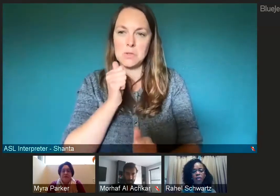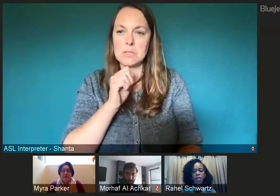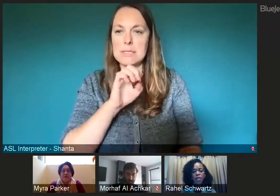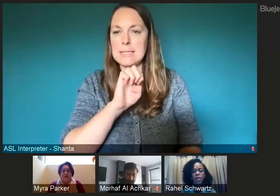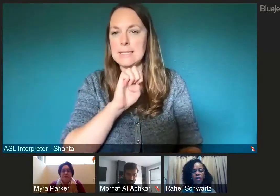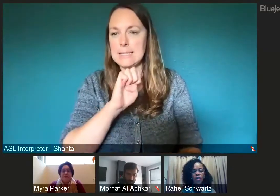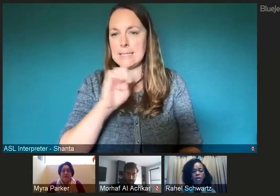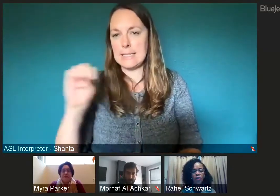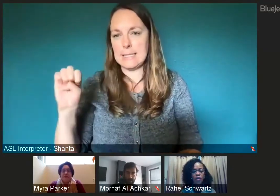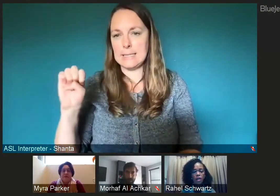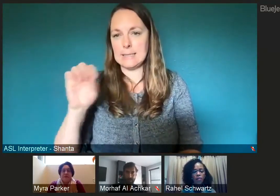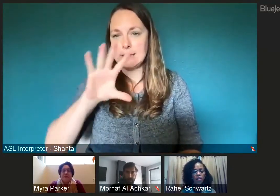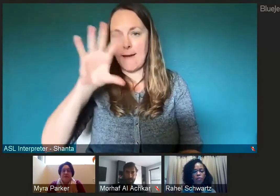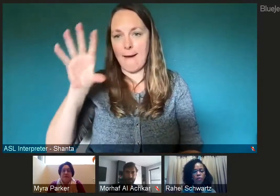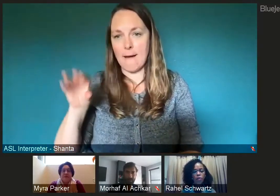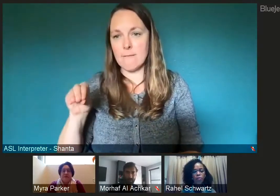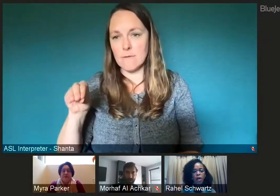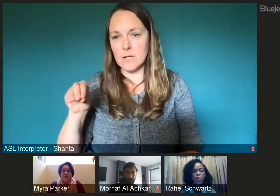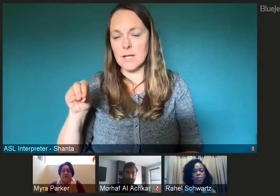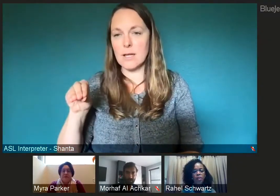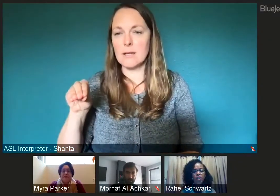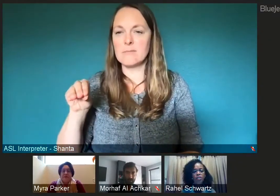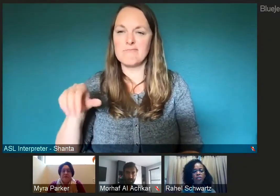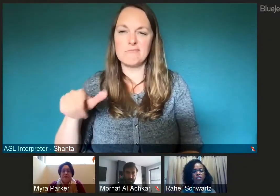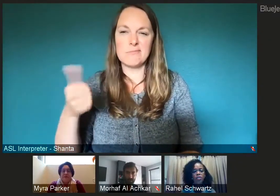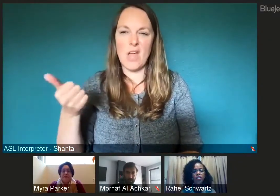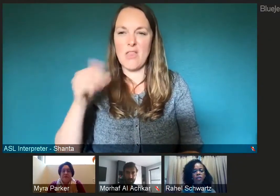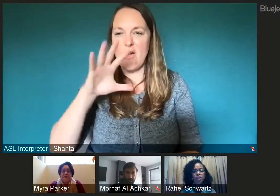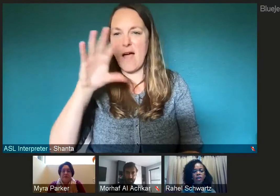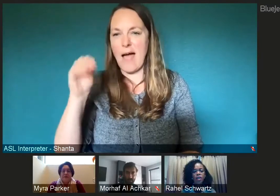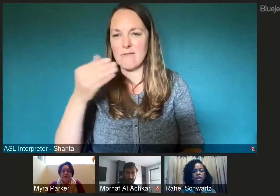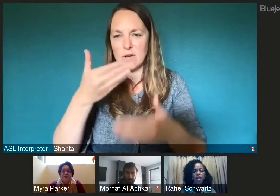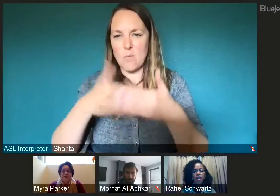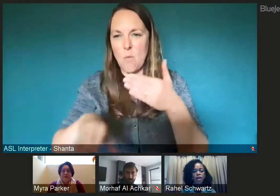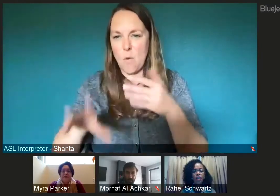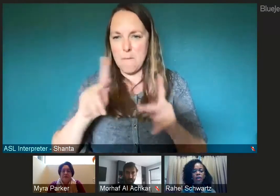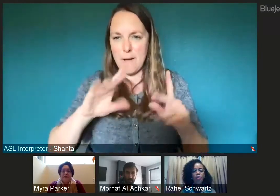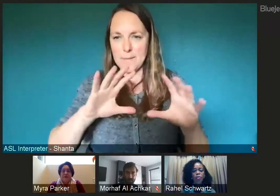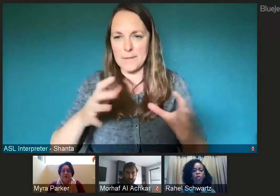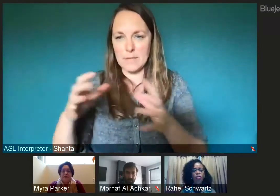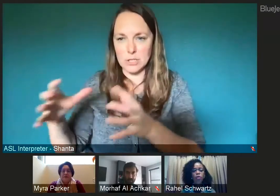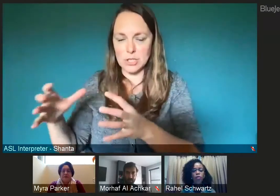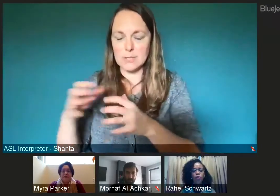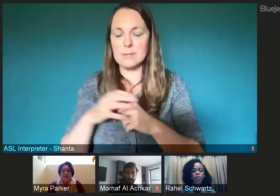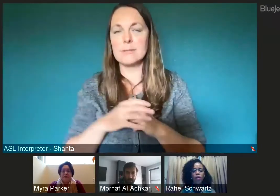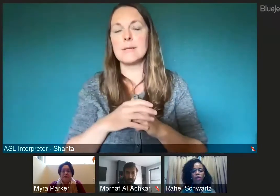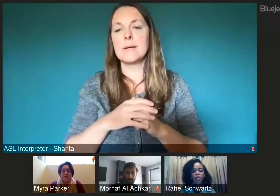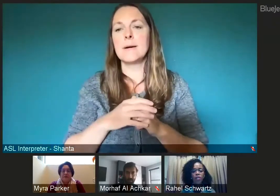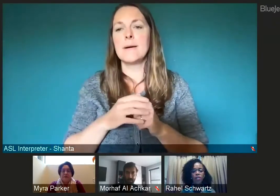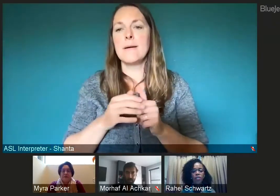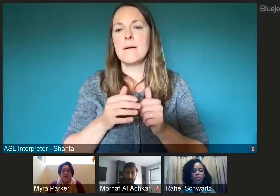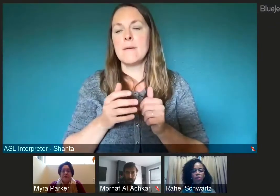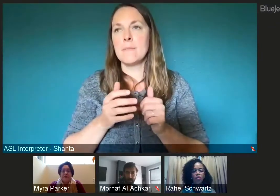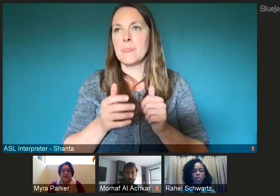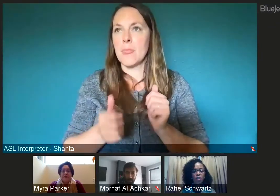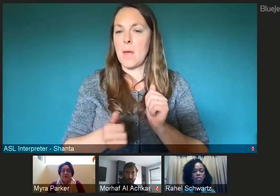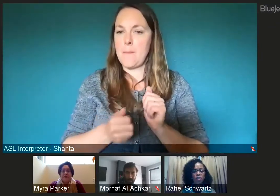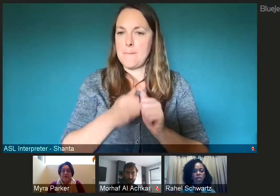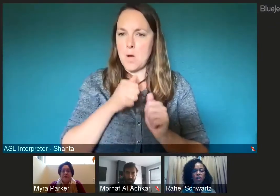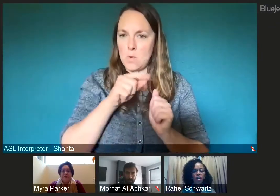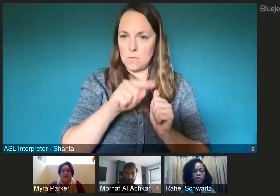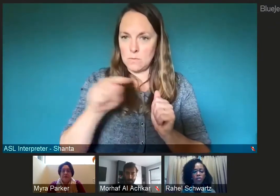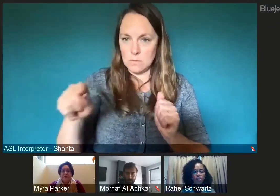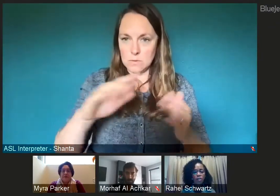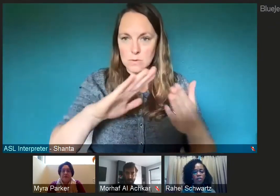African and other African-born populations, in most of these